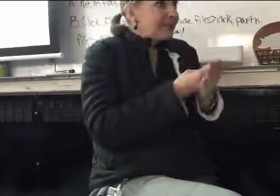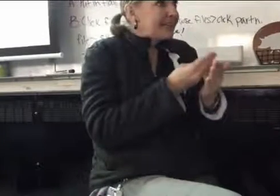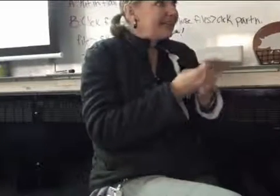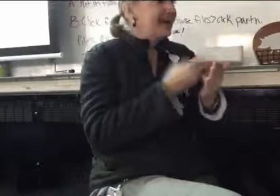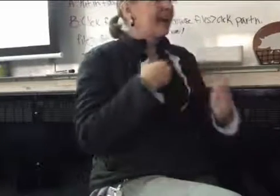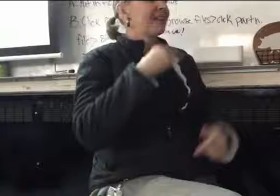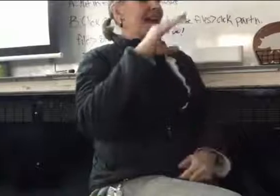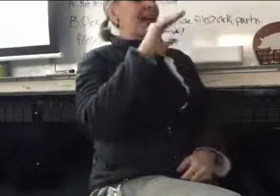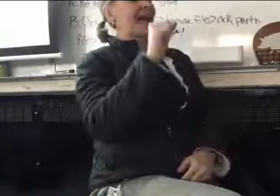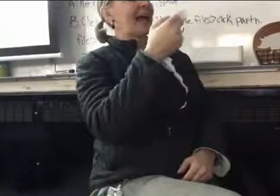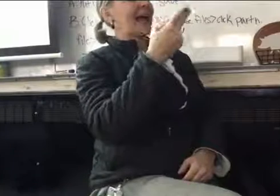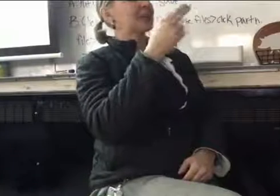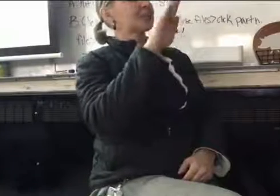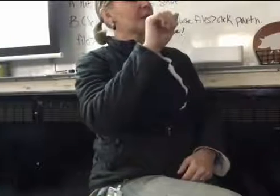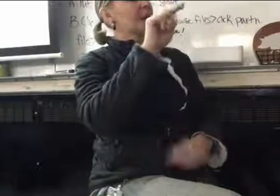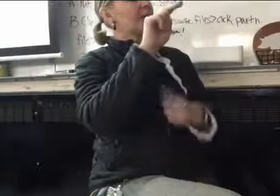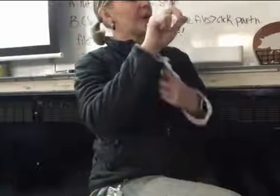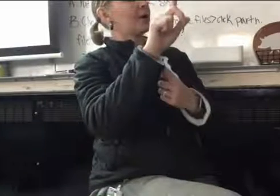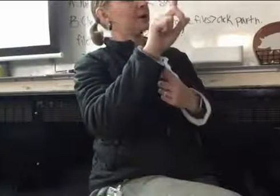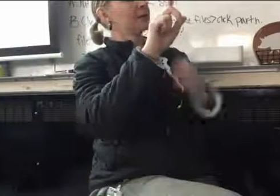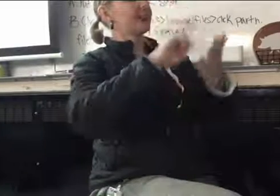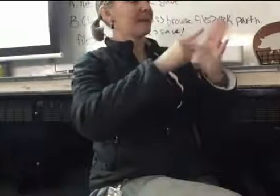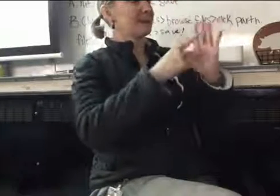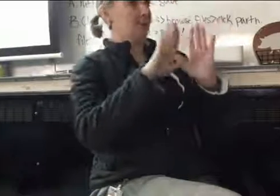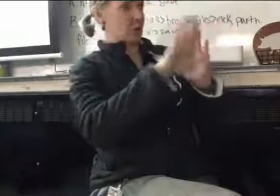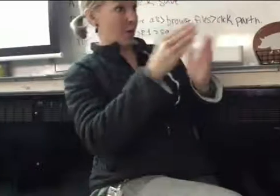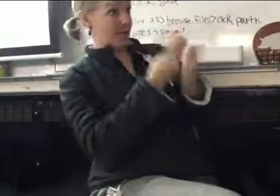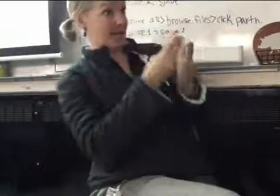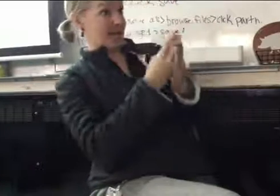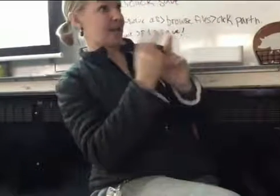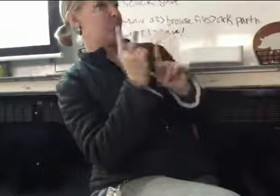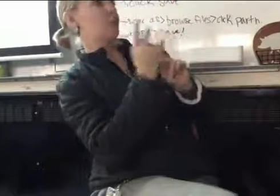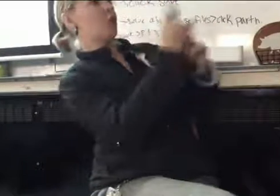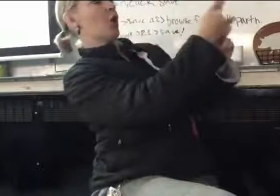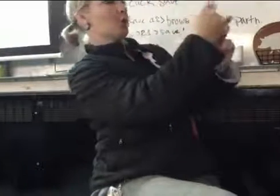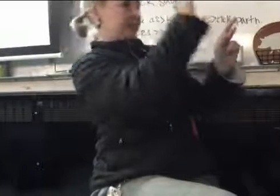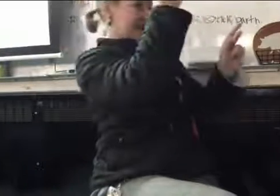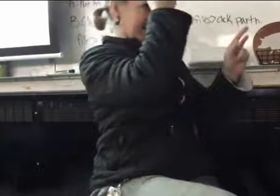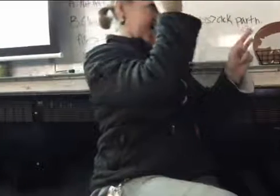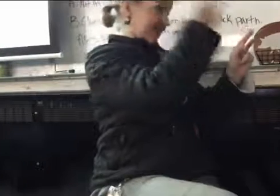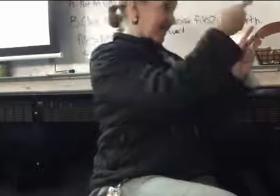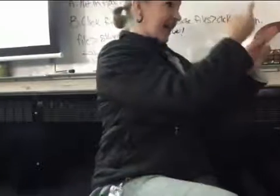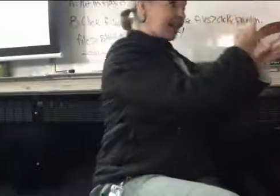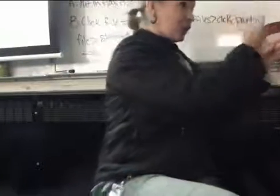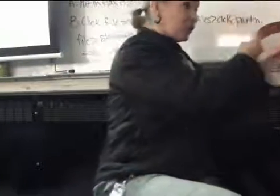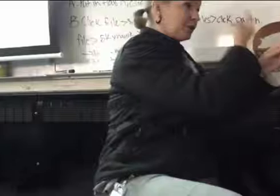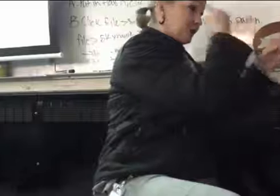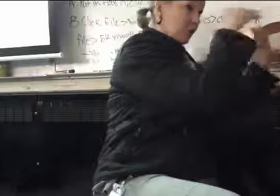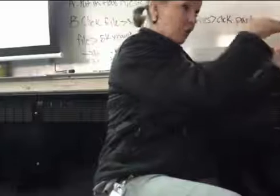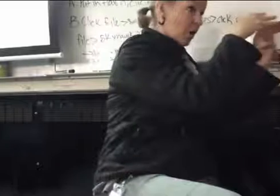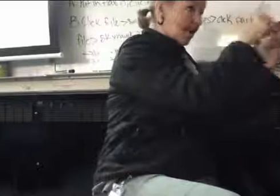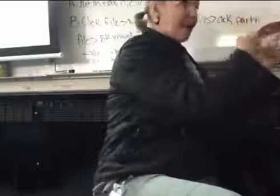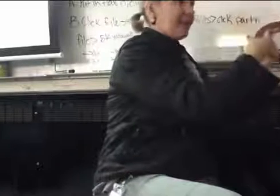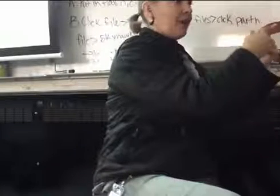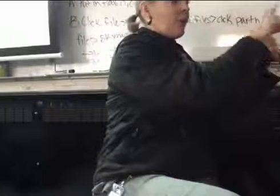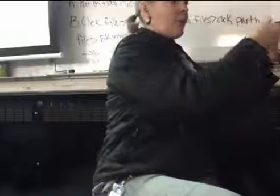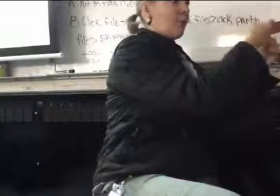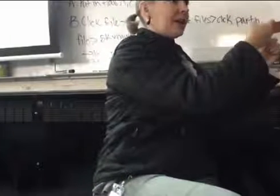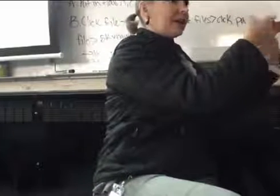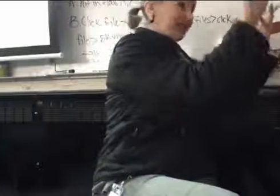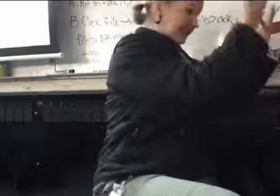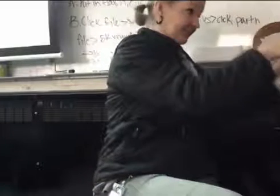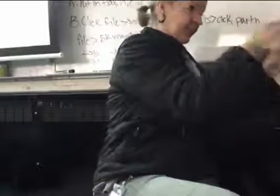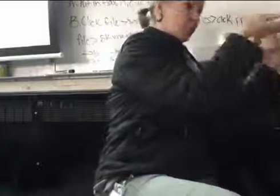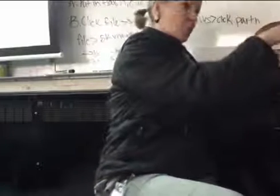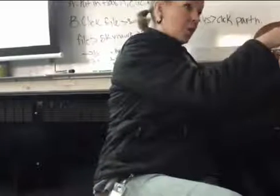cash bond. Basically, that's where you loan your money to the government. The government uses it, and then after the war, they give it back plus interest. It's kind of like a